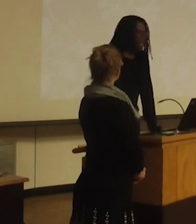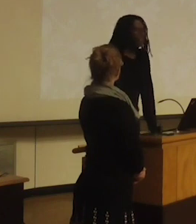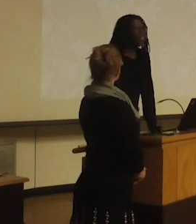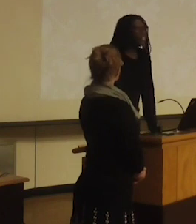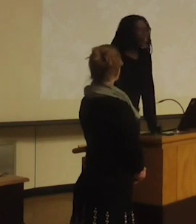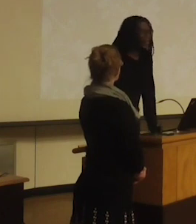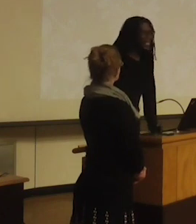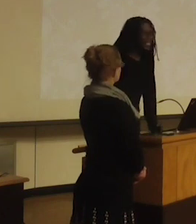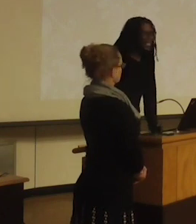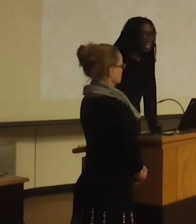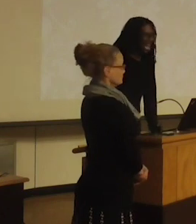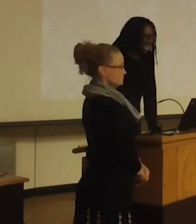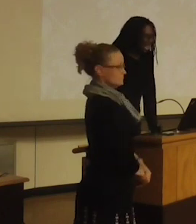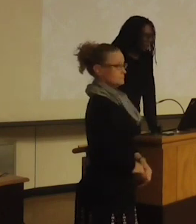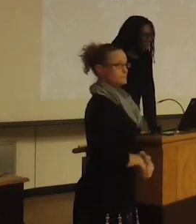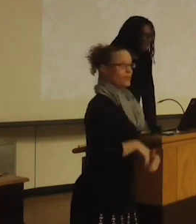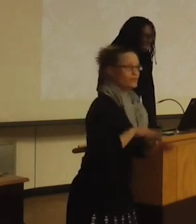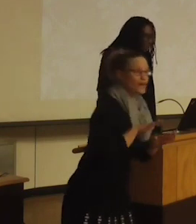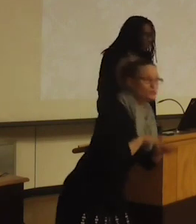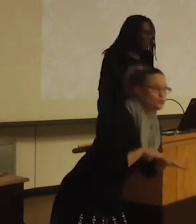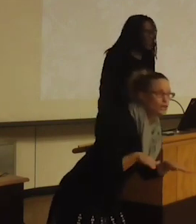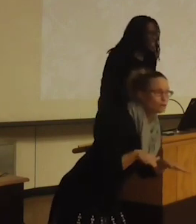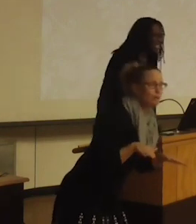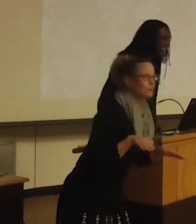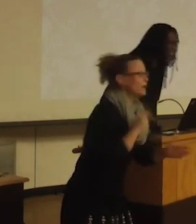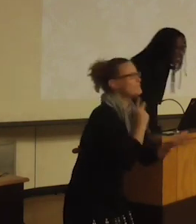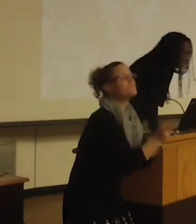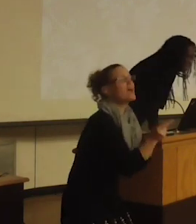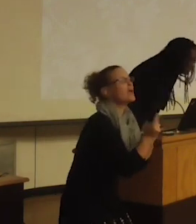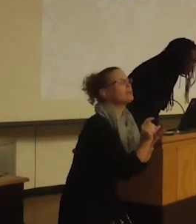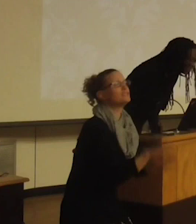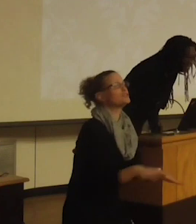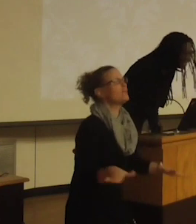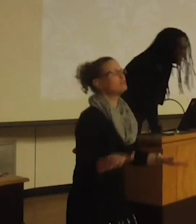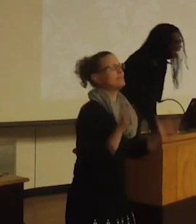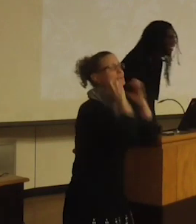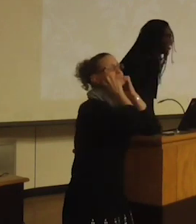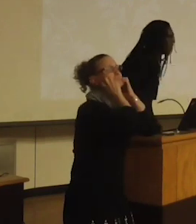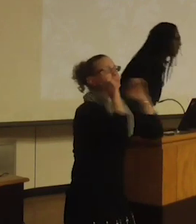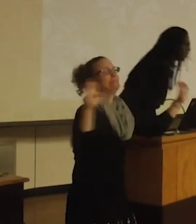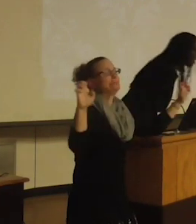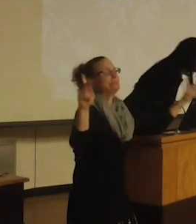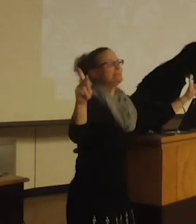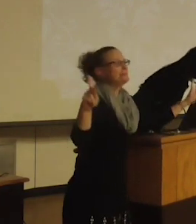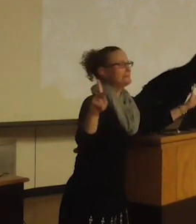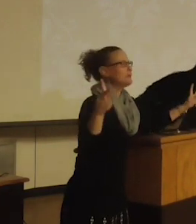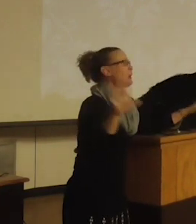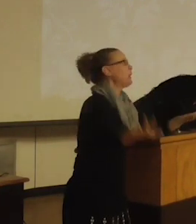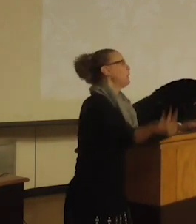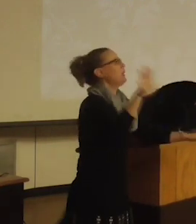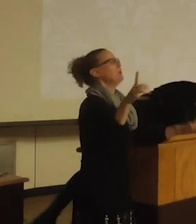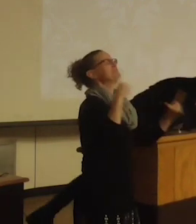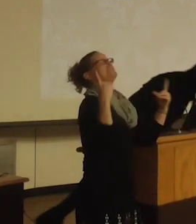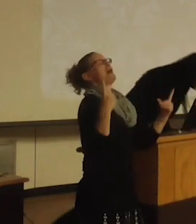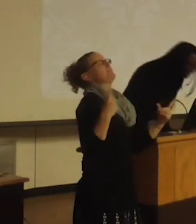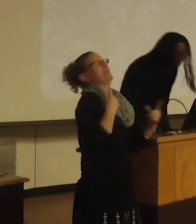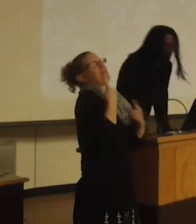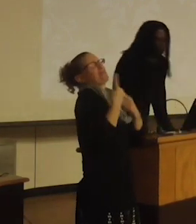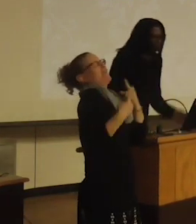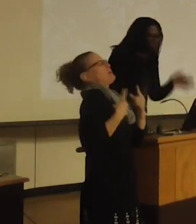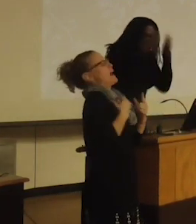we failed the children, the military. We failed the children! Won't somebody think of the